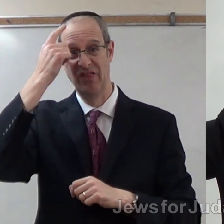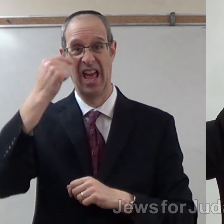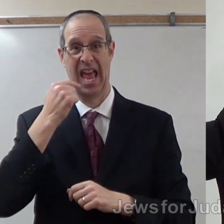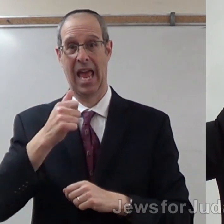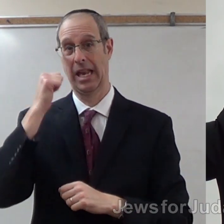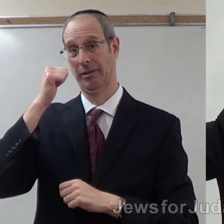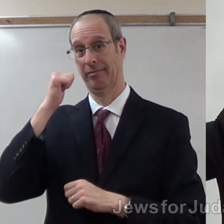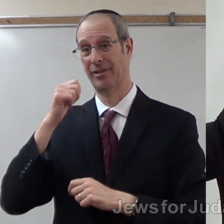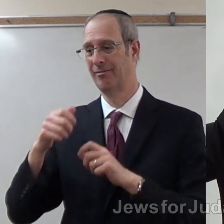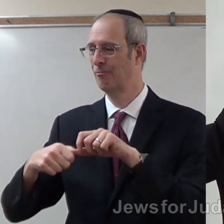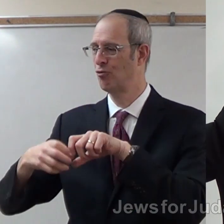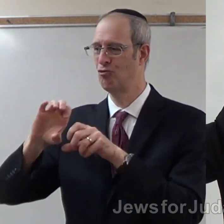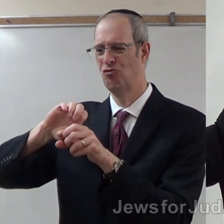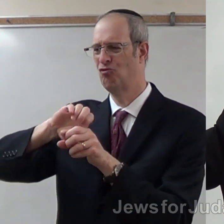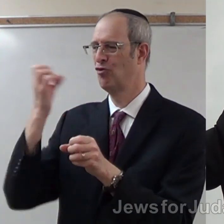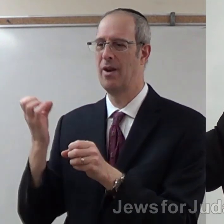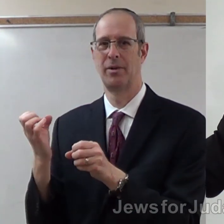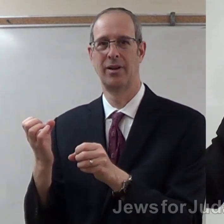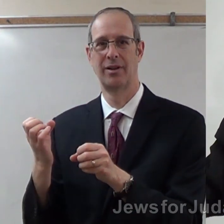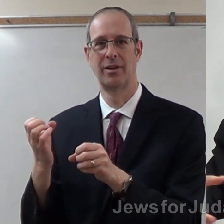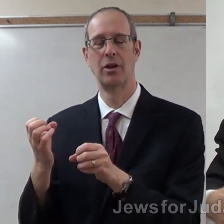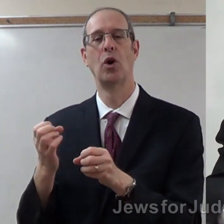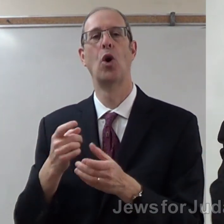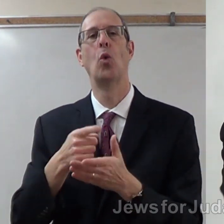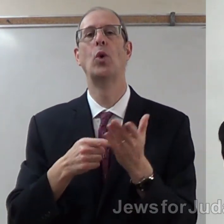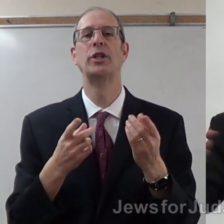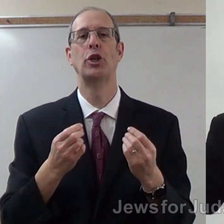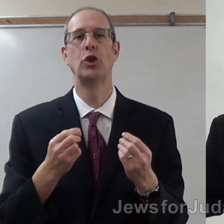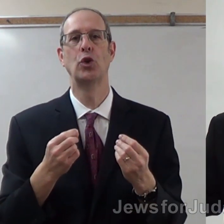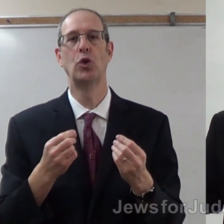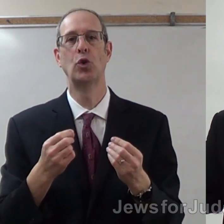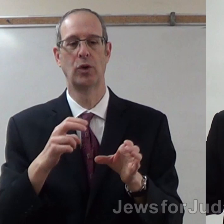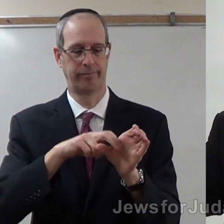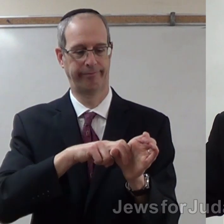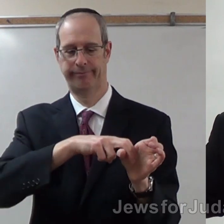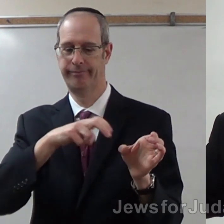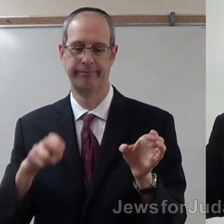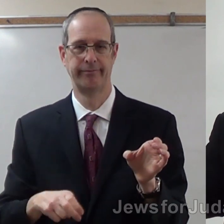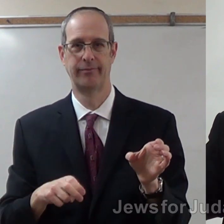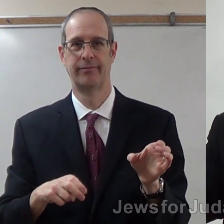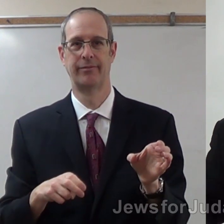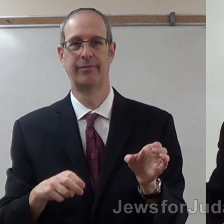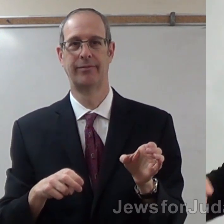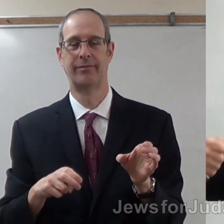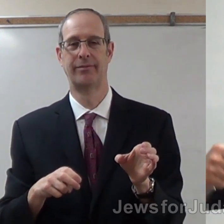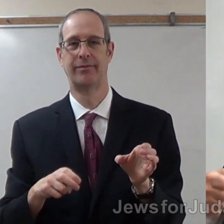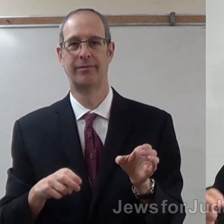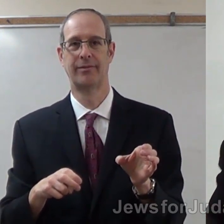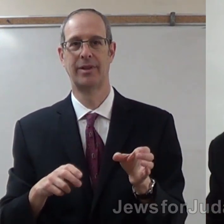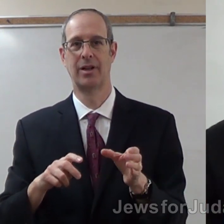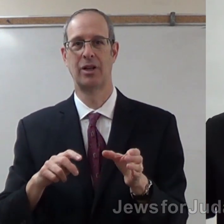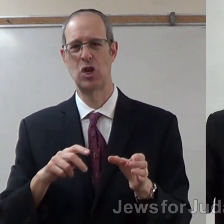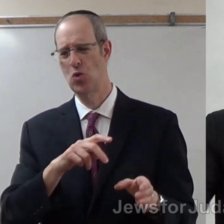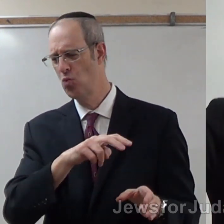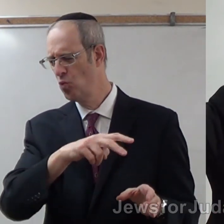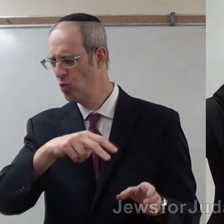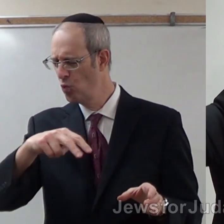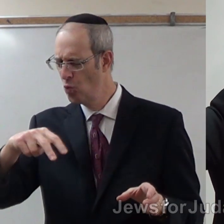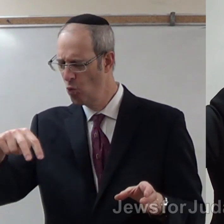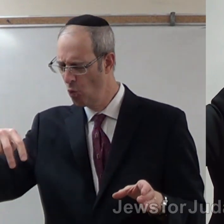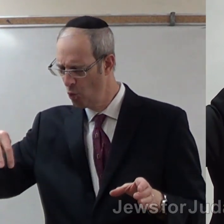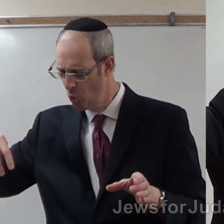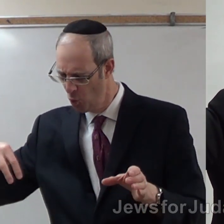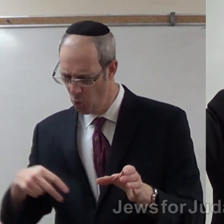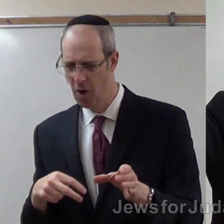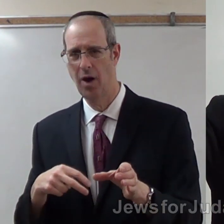them. What does he do? He gets out of his car and he starts walking over to the